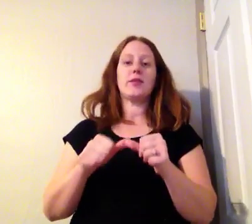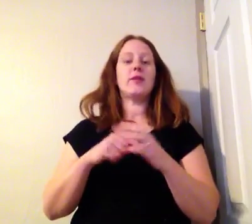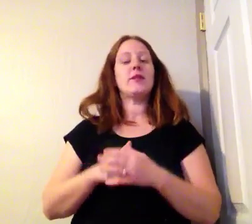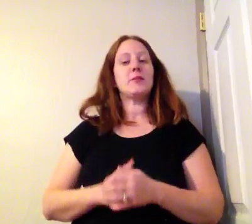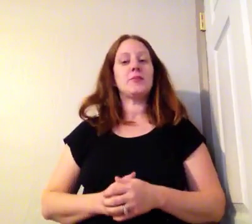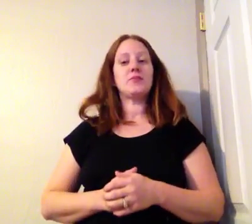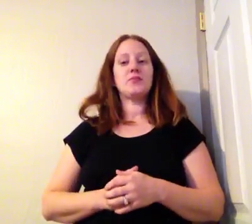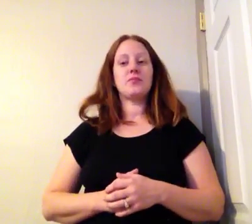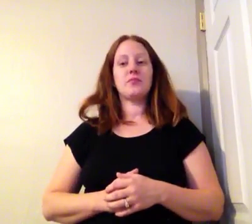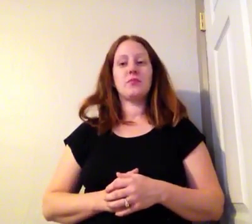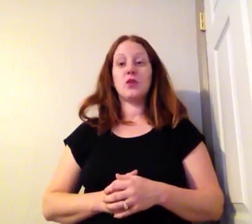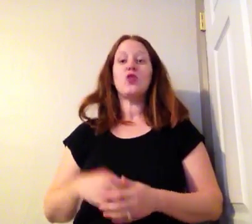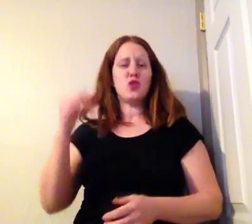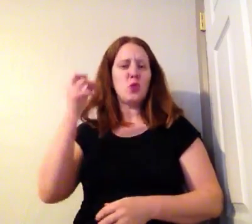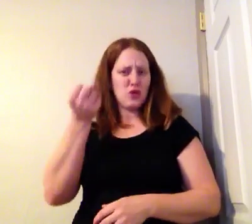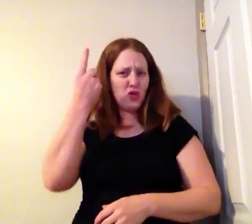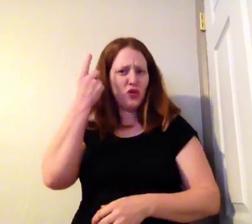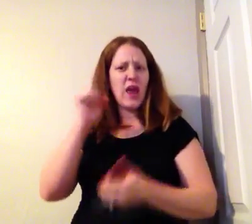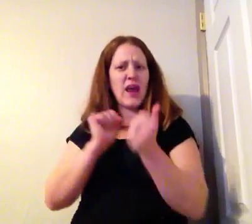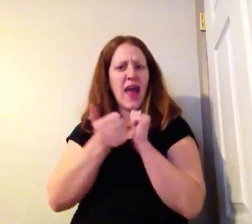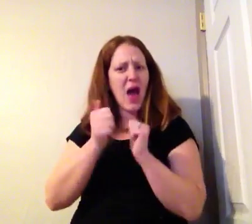how iClicker works or not work?